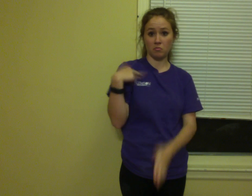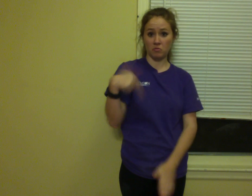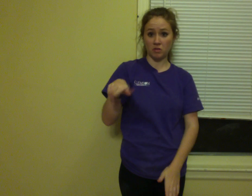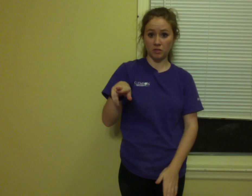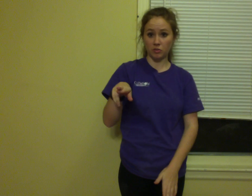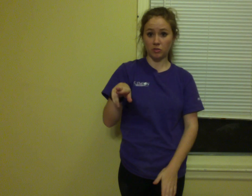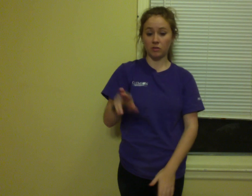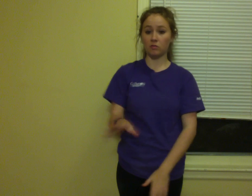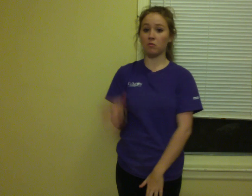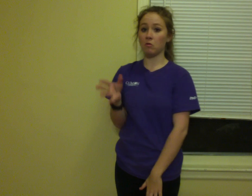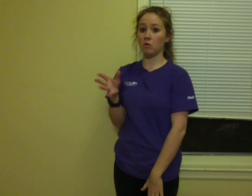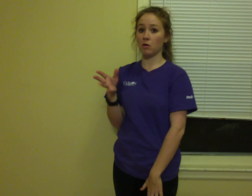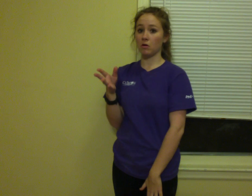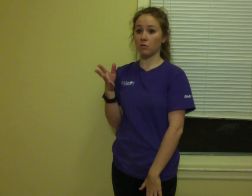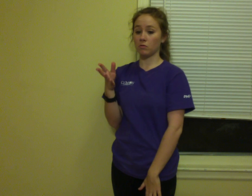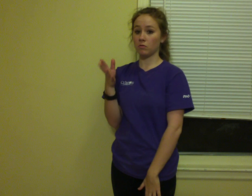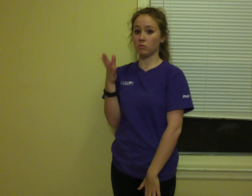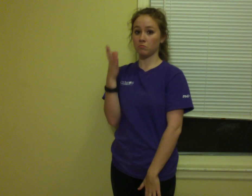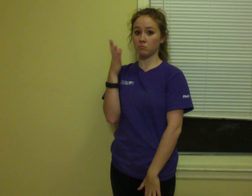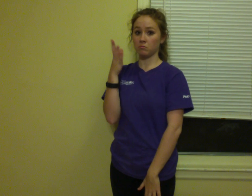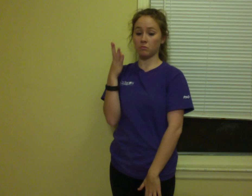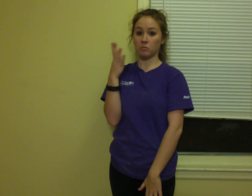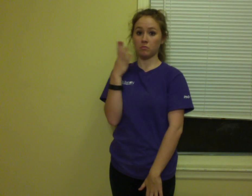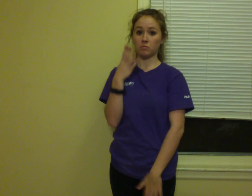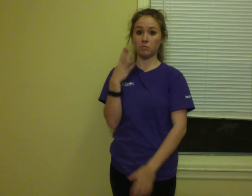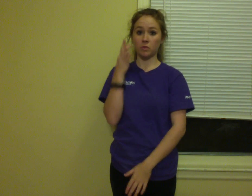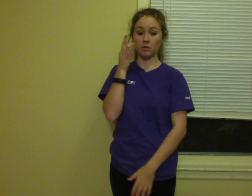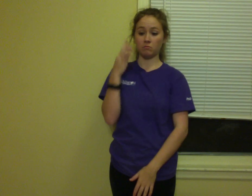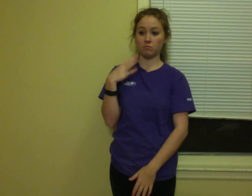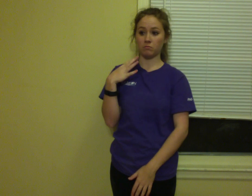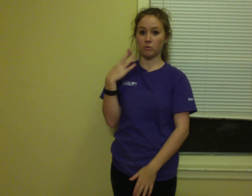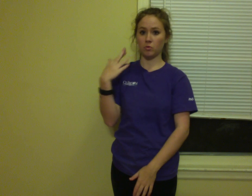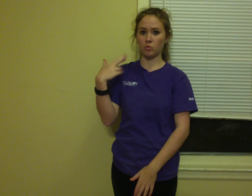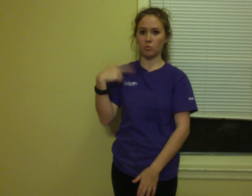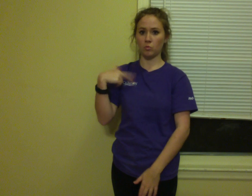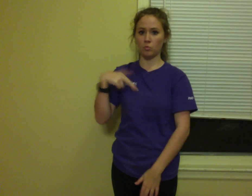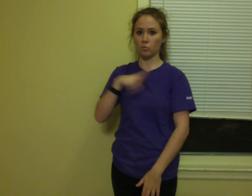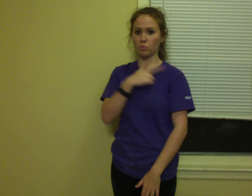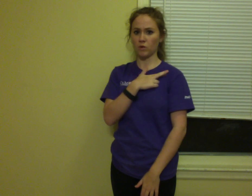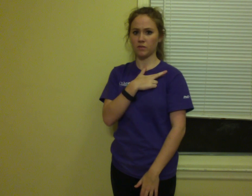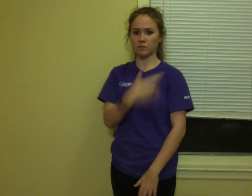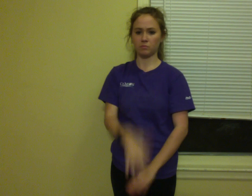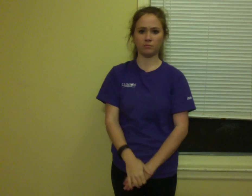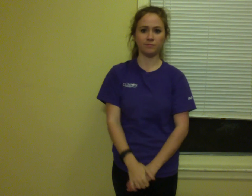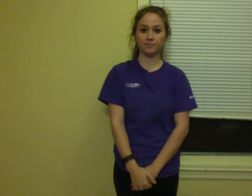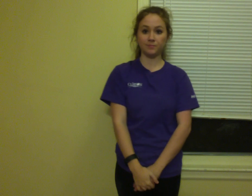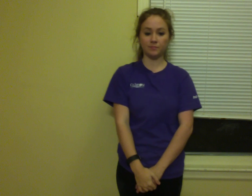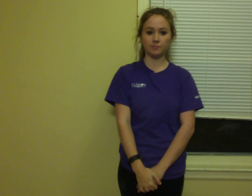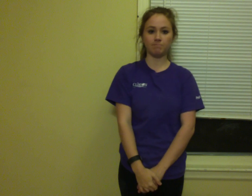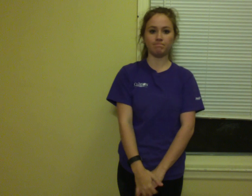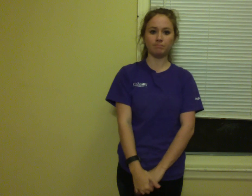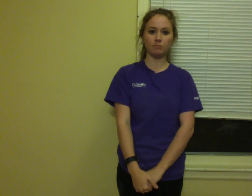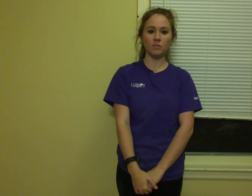but because each is a human being and makes his own contribution to the community, from healing its